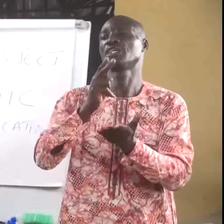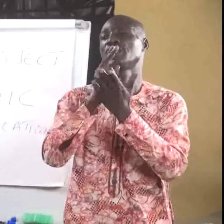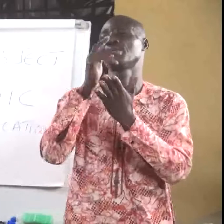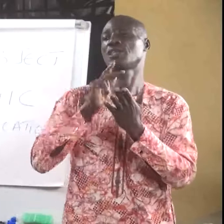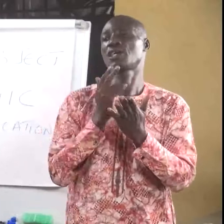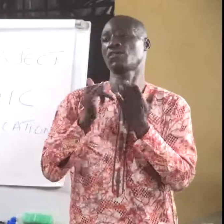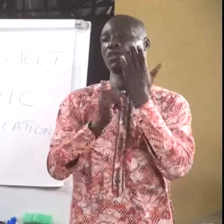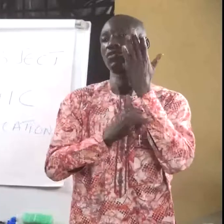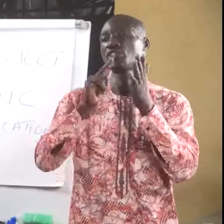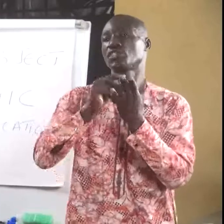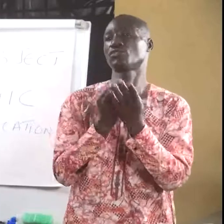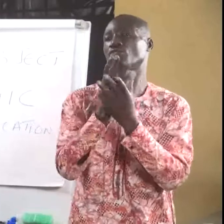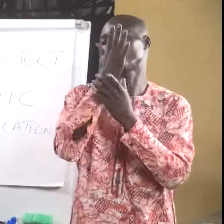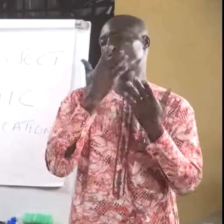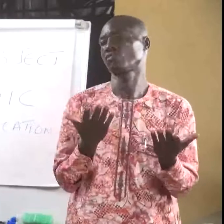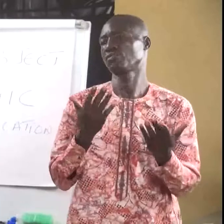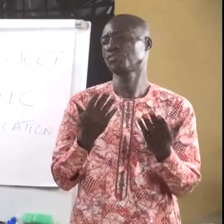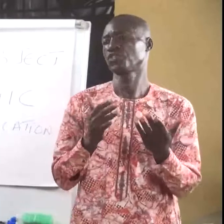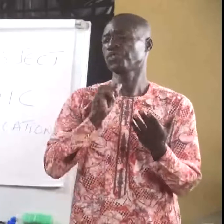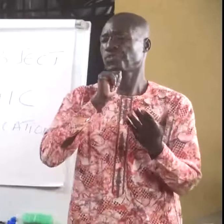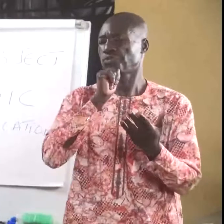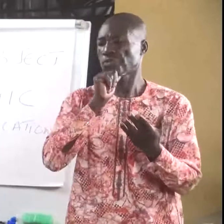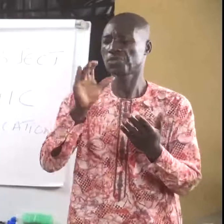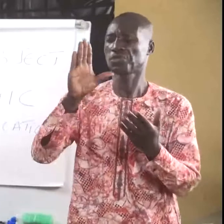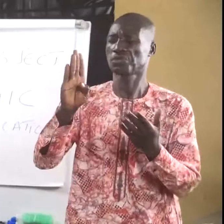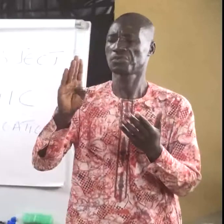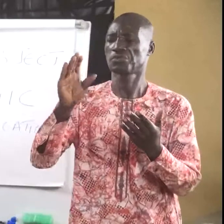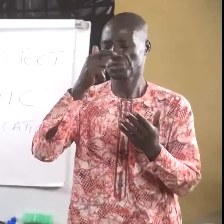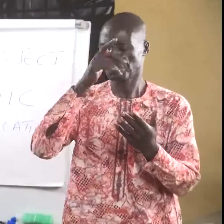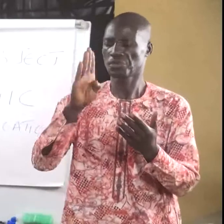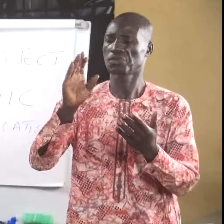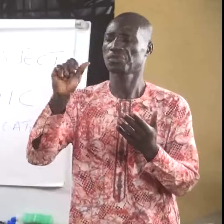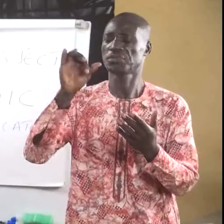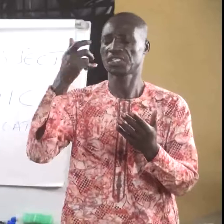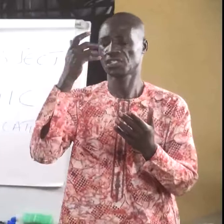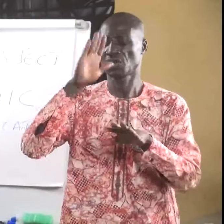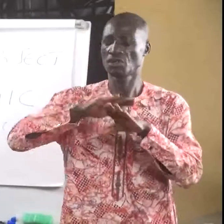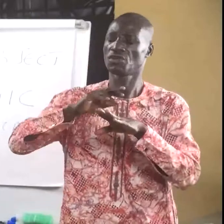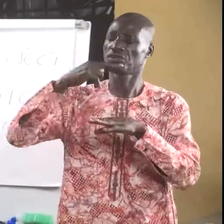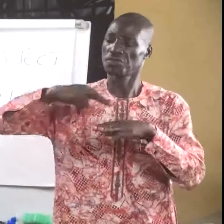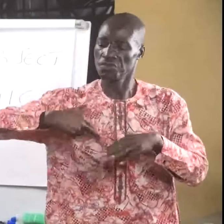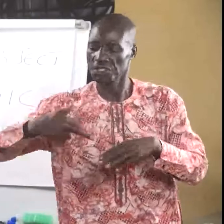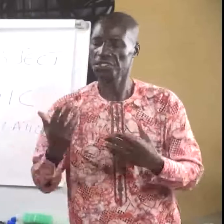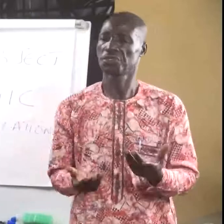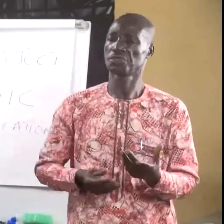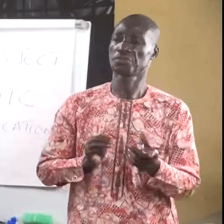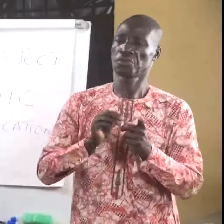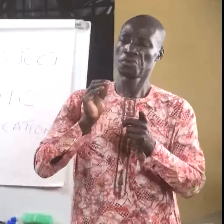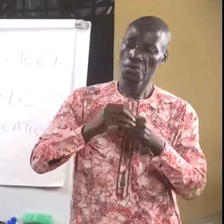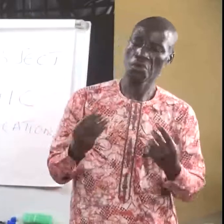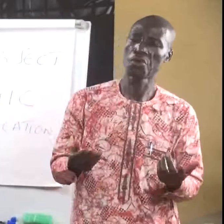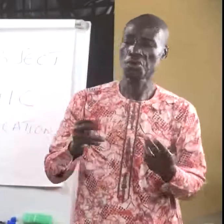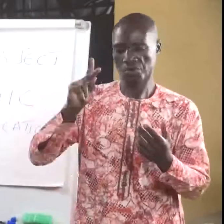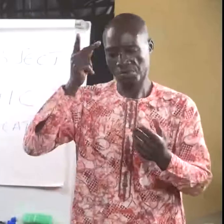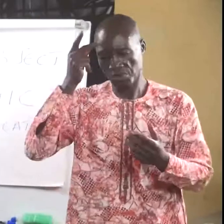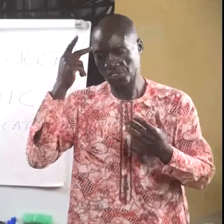it. Should be based on what I can do, that I should be allowed to man an office based on